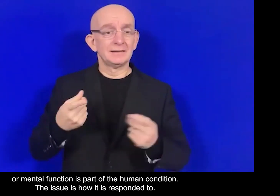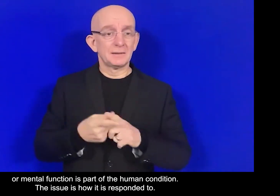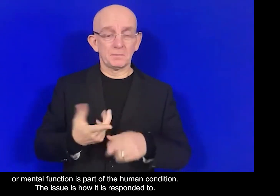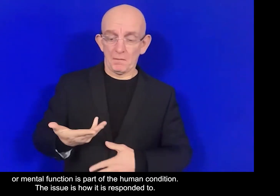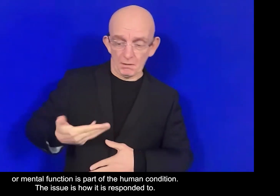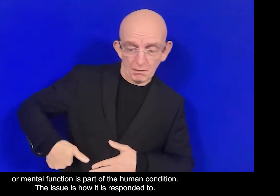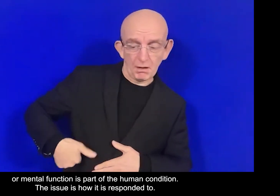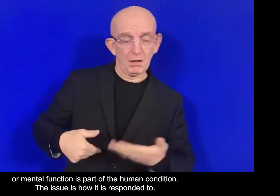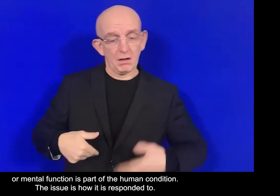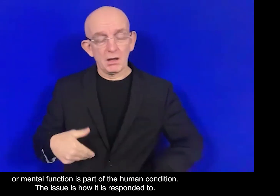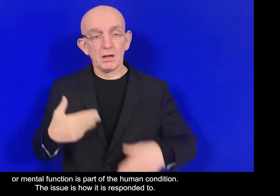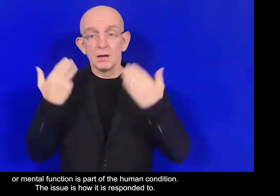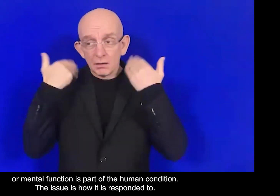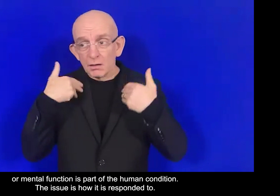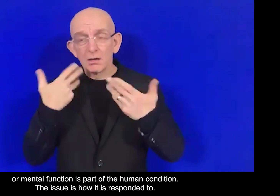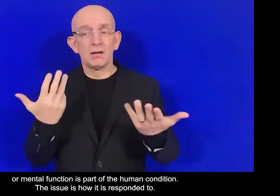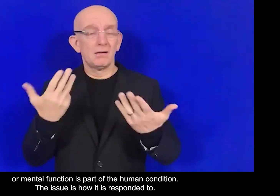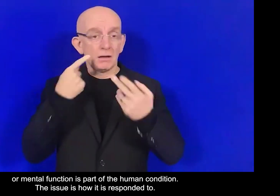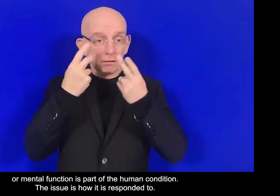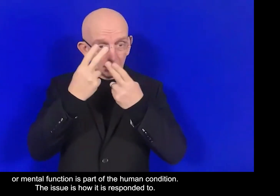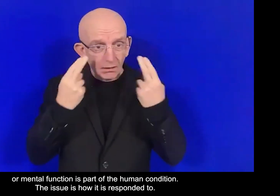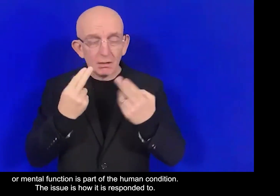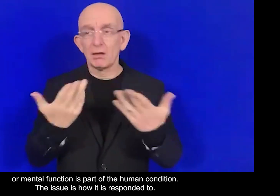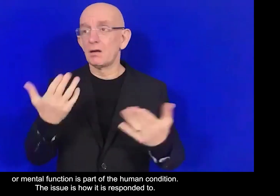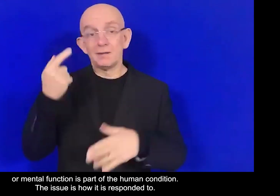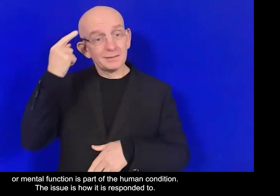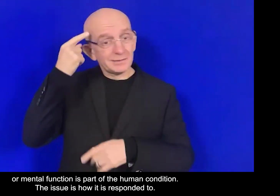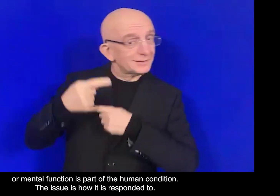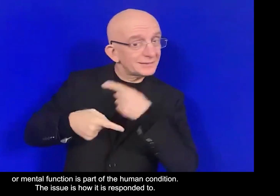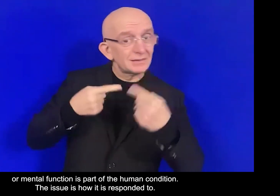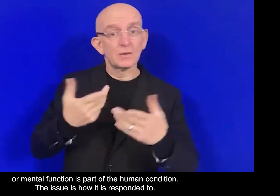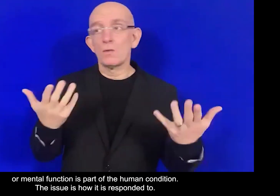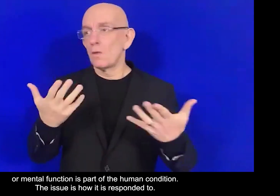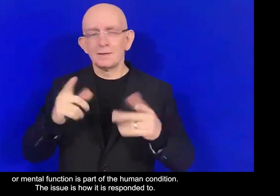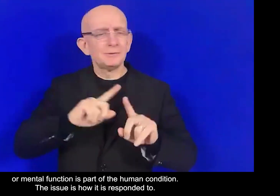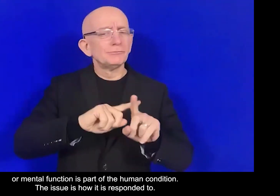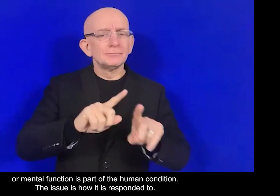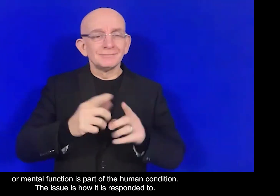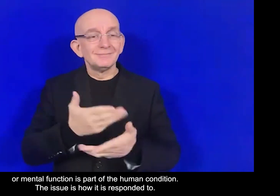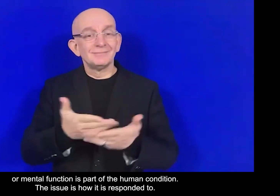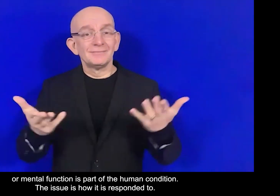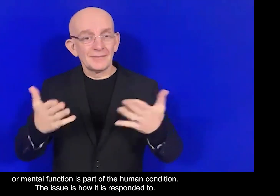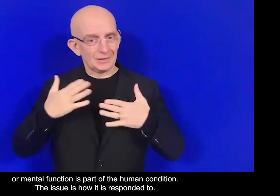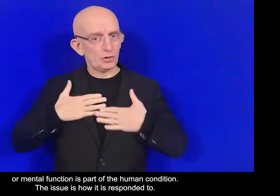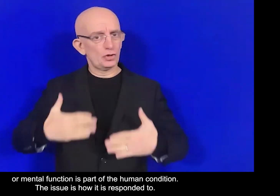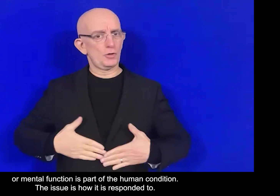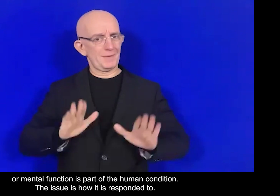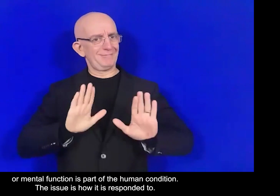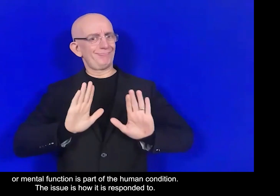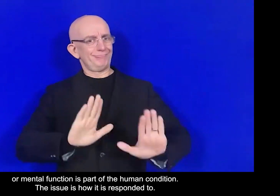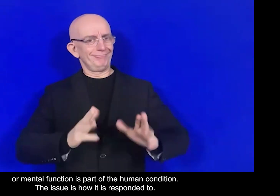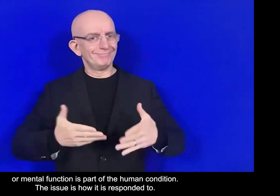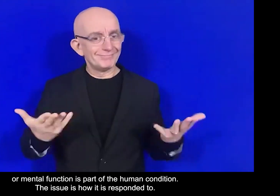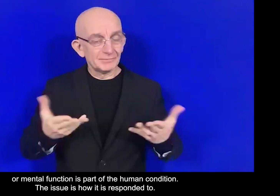mental function, is part of the human condition. The issue is how it is responded